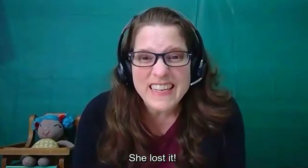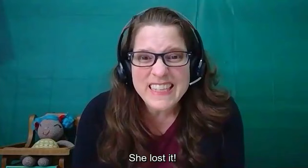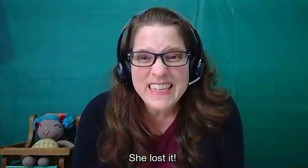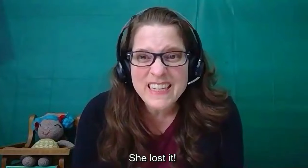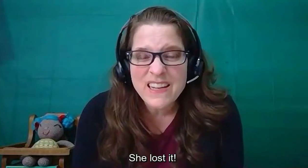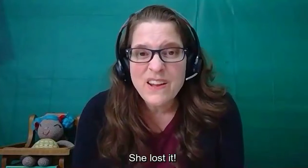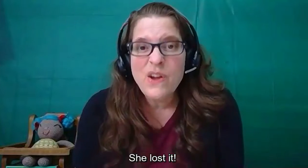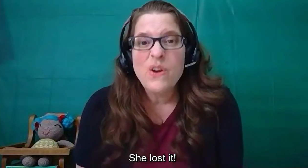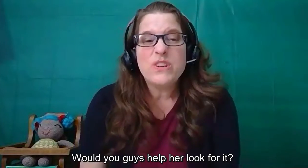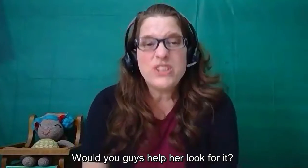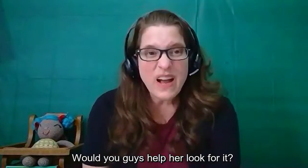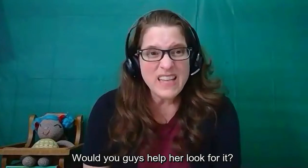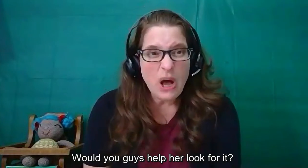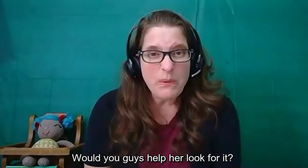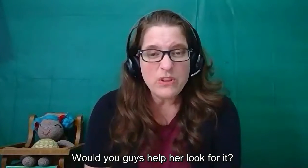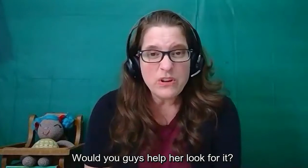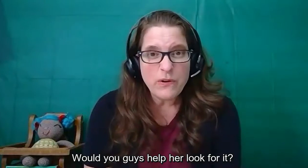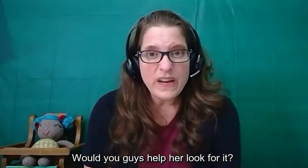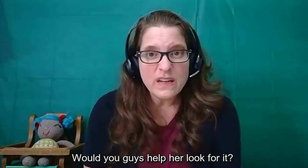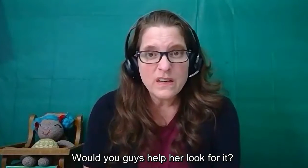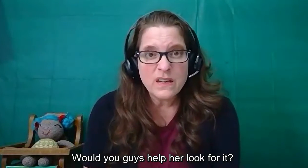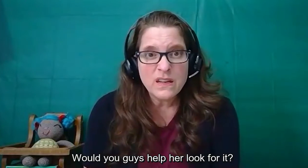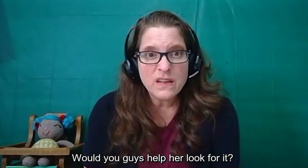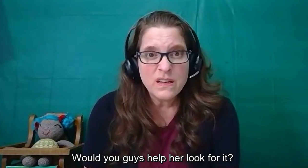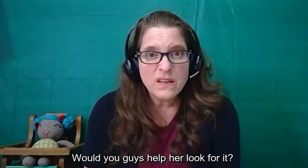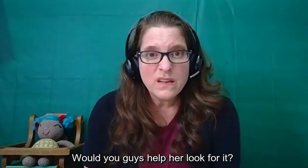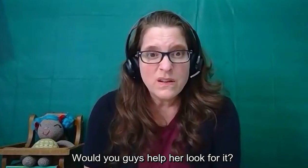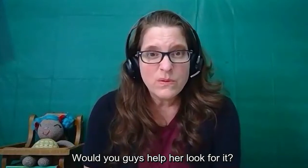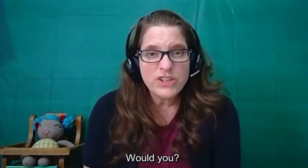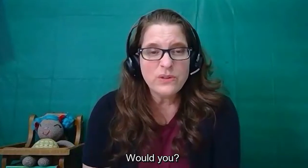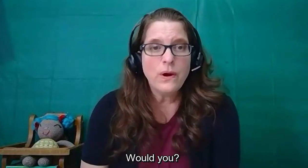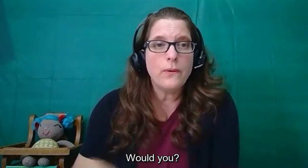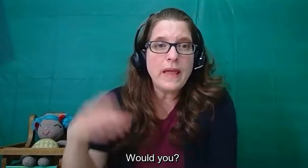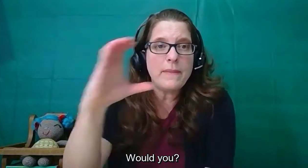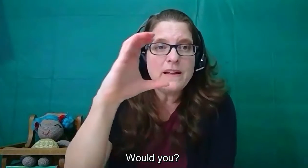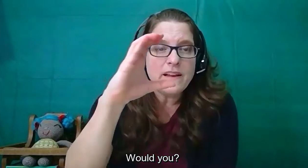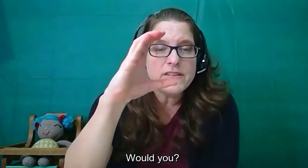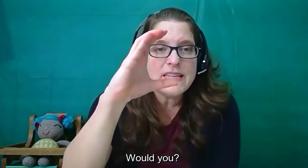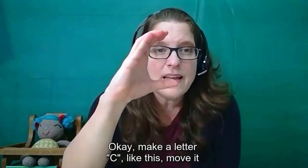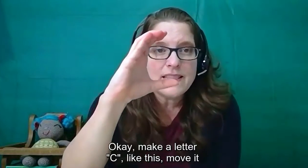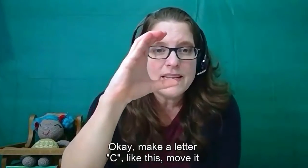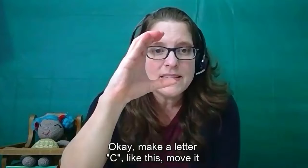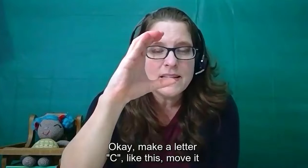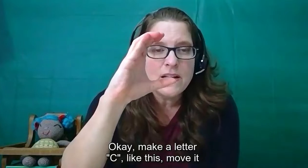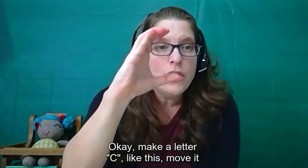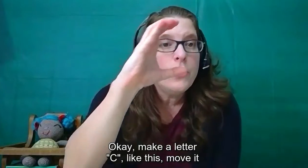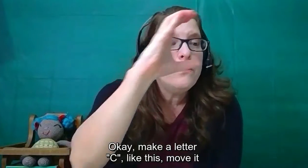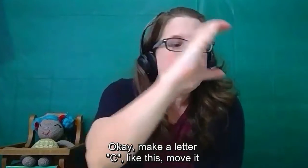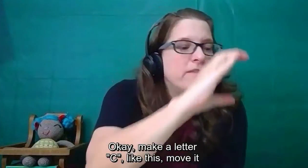it. Would you guys help her look for it? Would you? Okay, make a letter C like this. Move it in front of